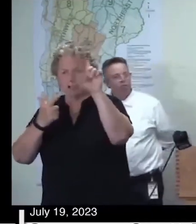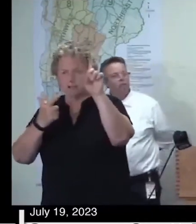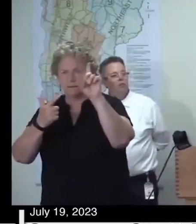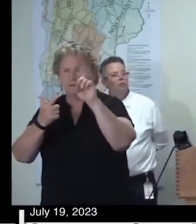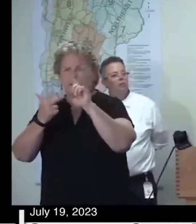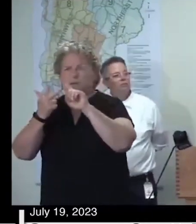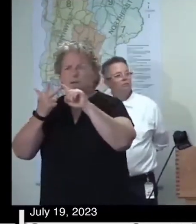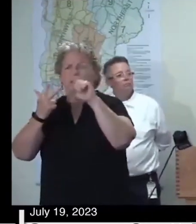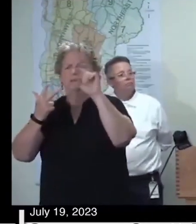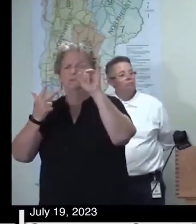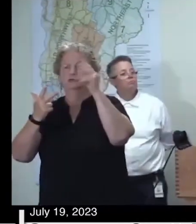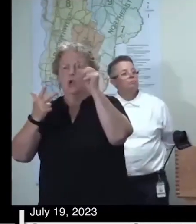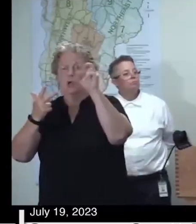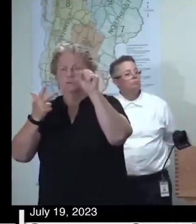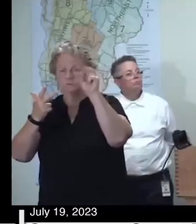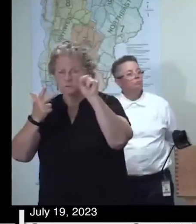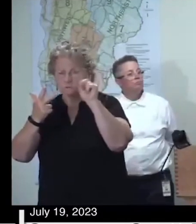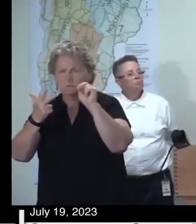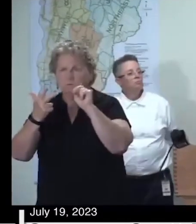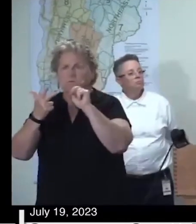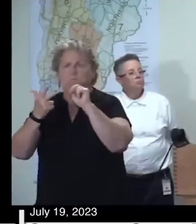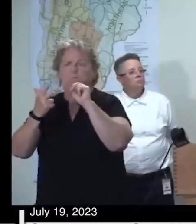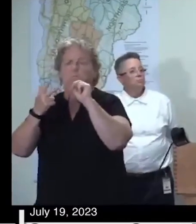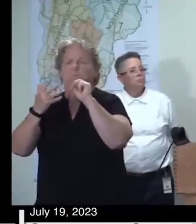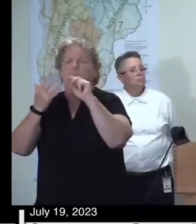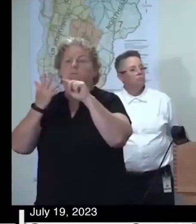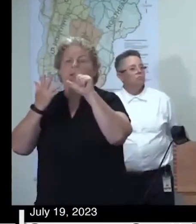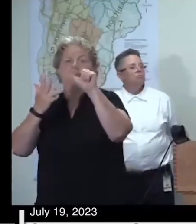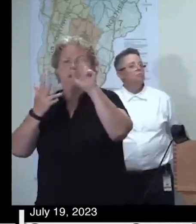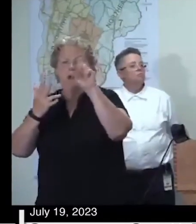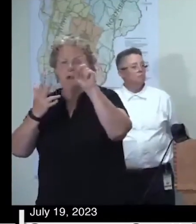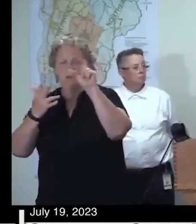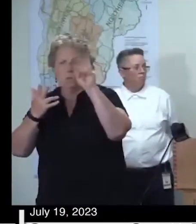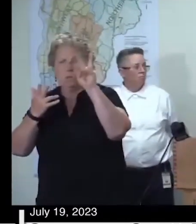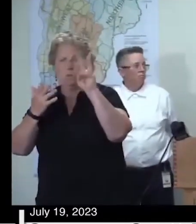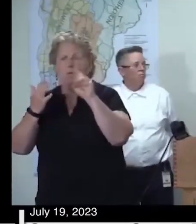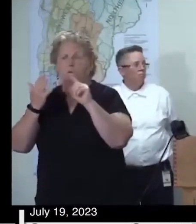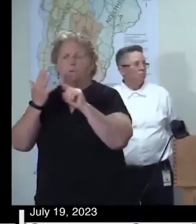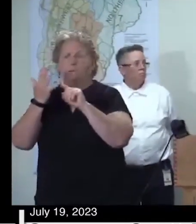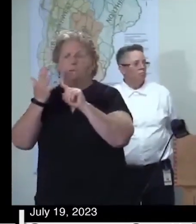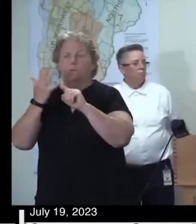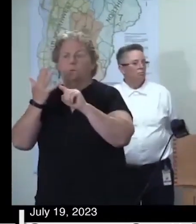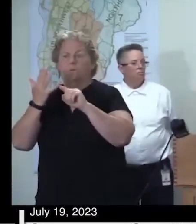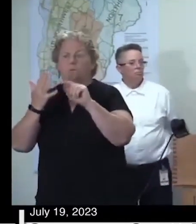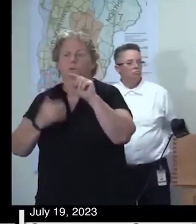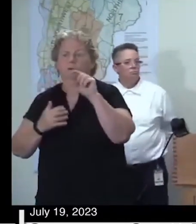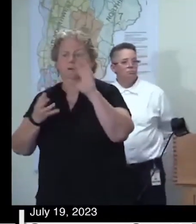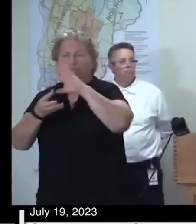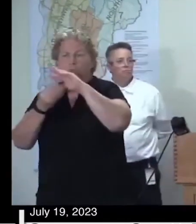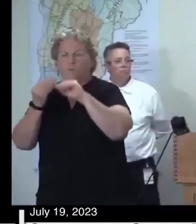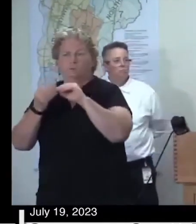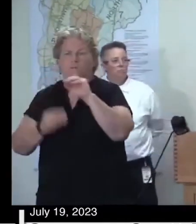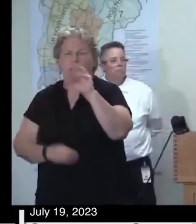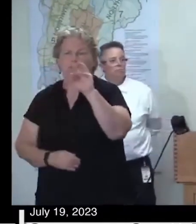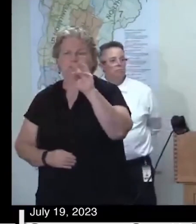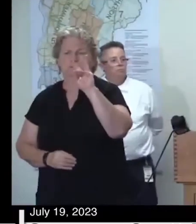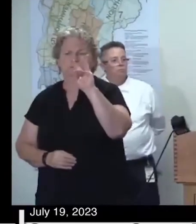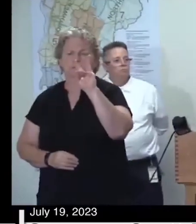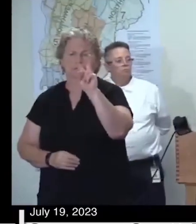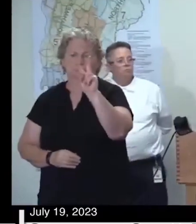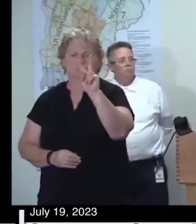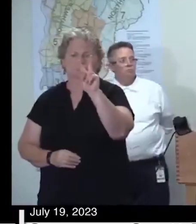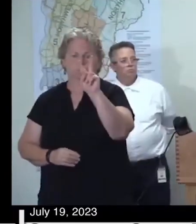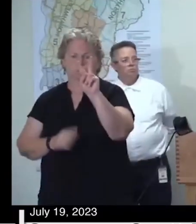62. A number of them, though, were pre-storm residents of the shelters as well. So not a large number of